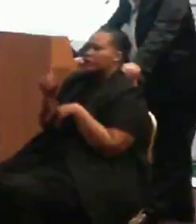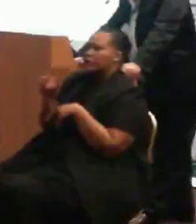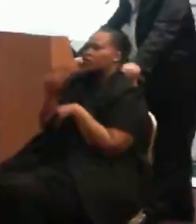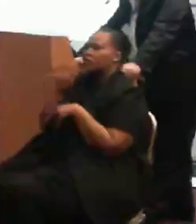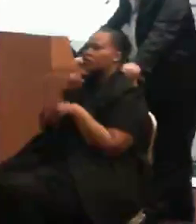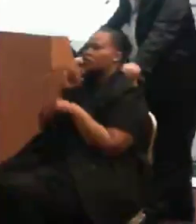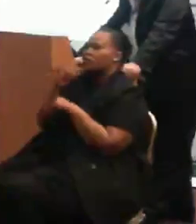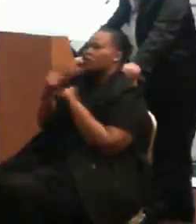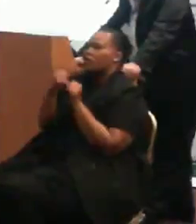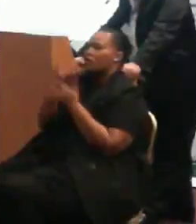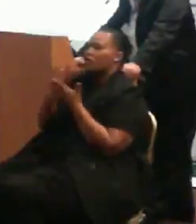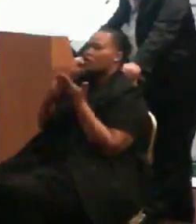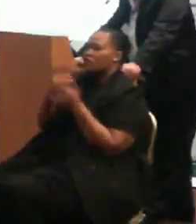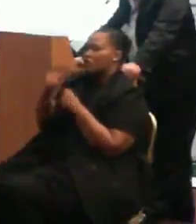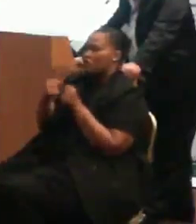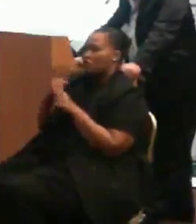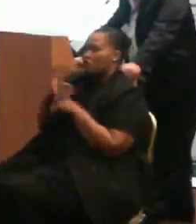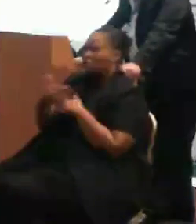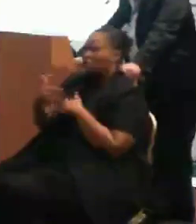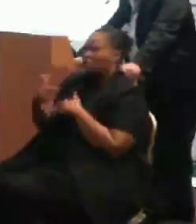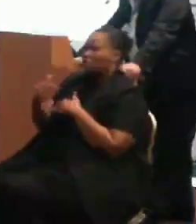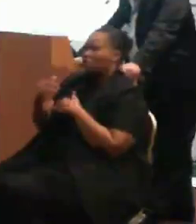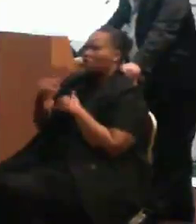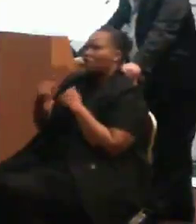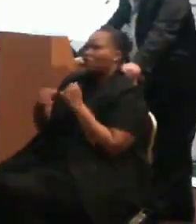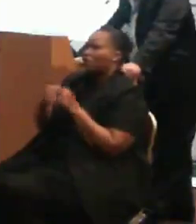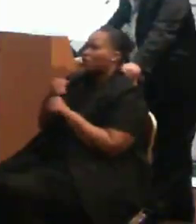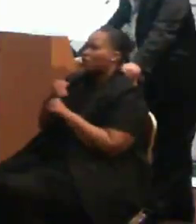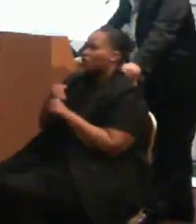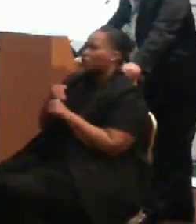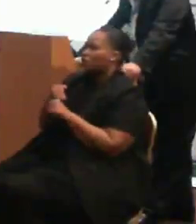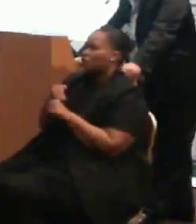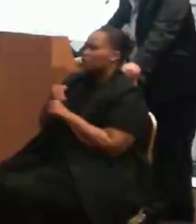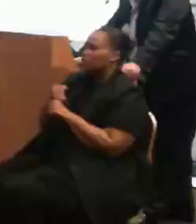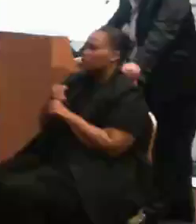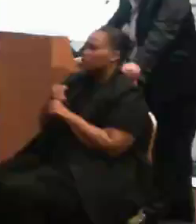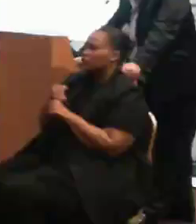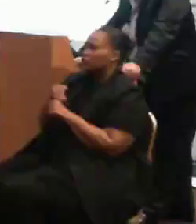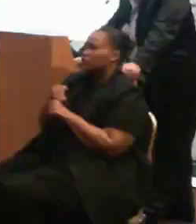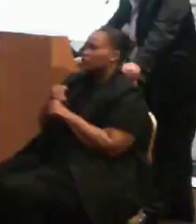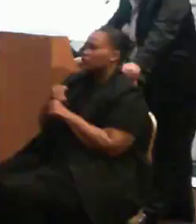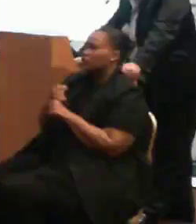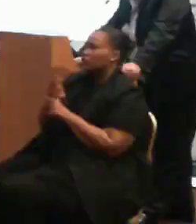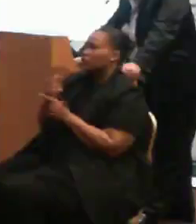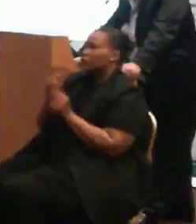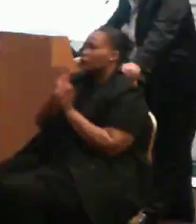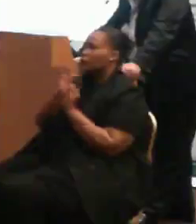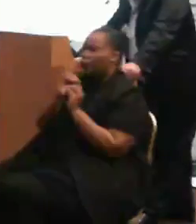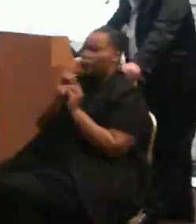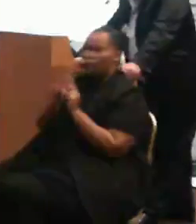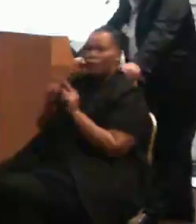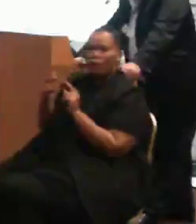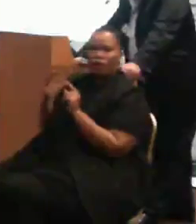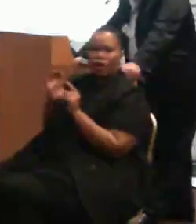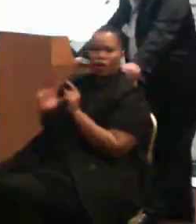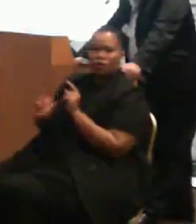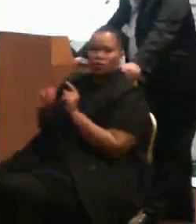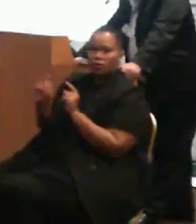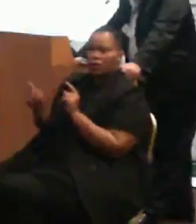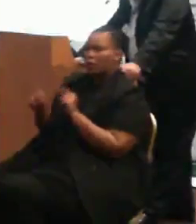the year. The rest of the year the lines are nearly idle, but the customer still gets penalized for the pipes, and they aren't allowed to